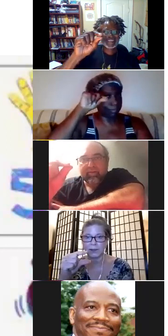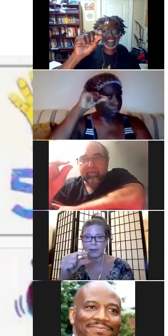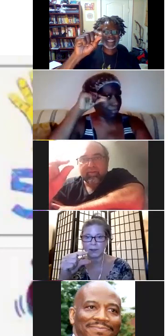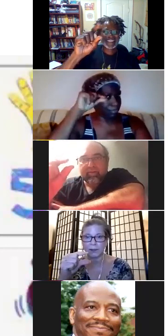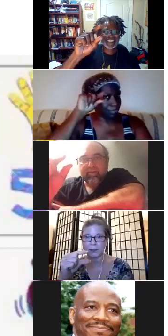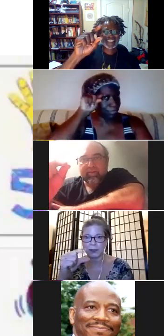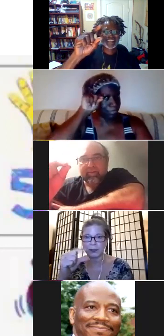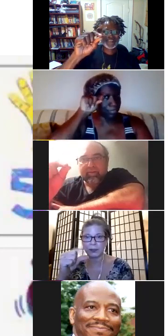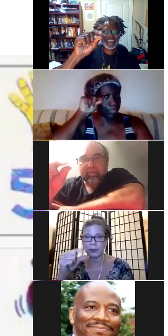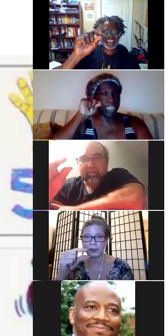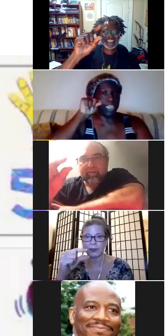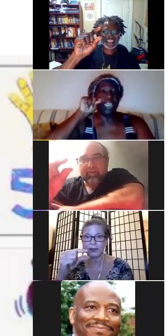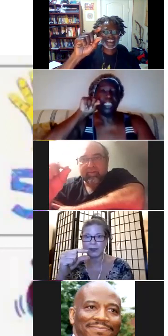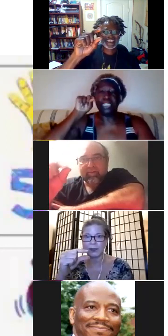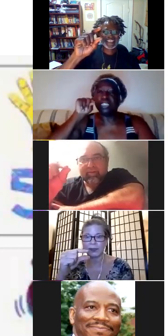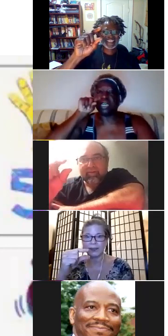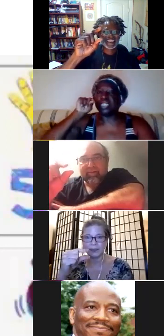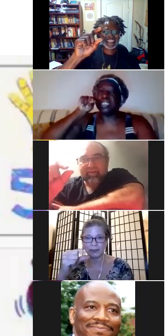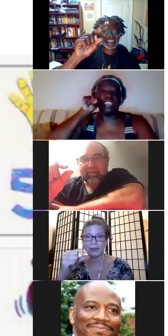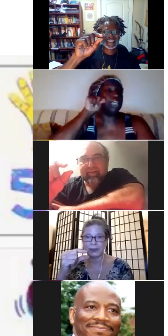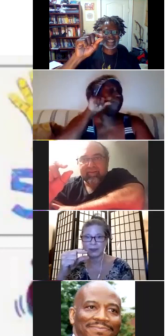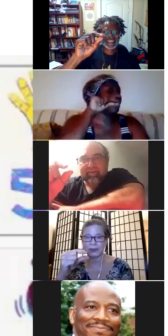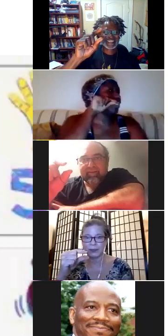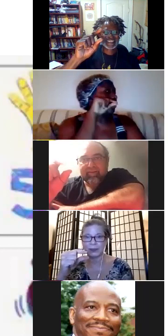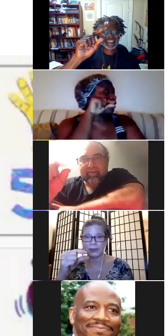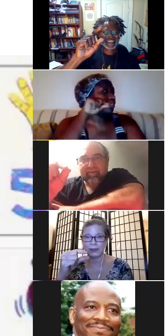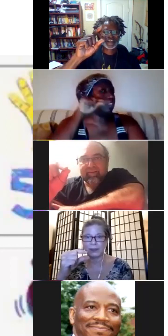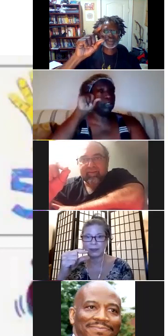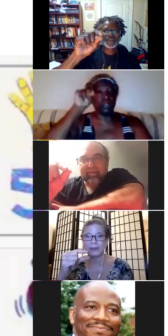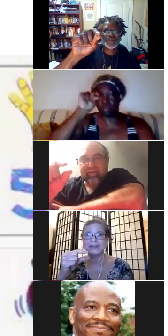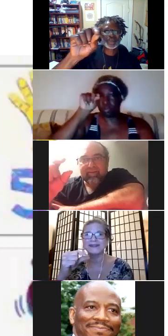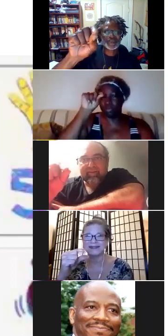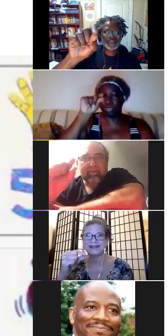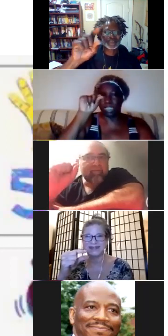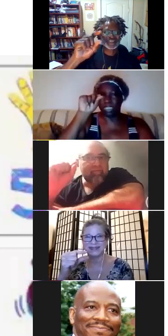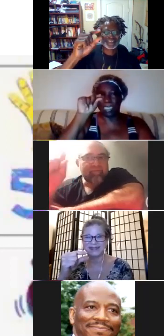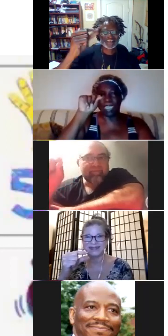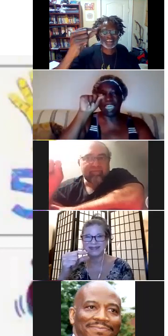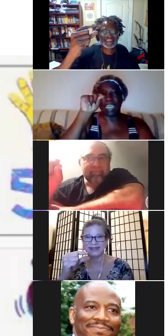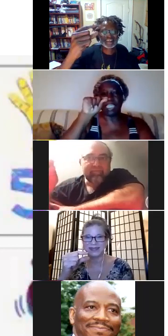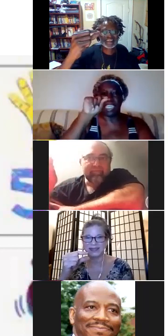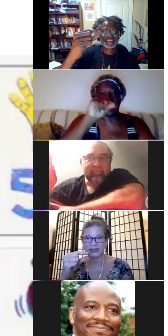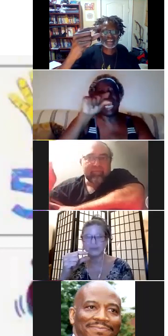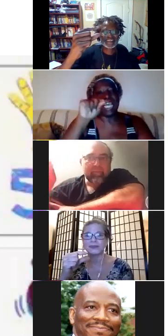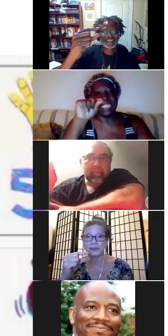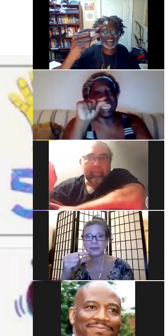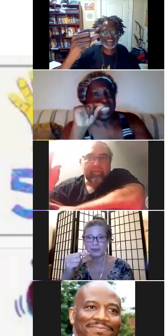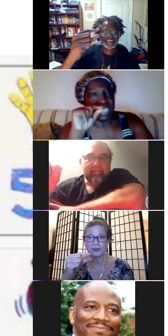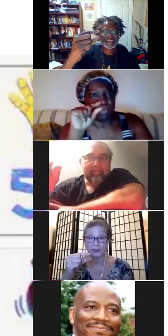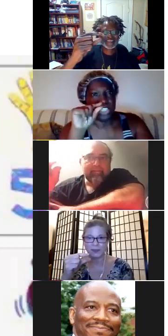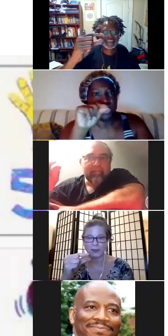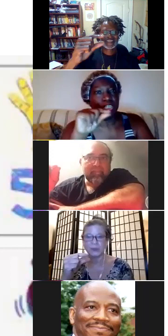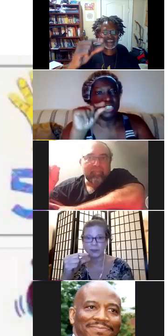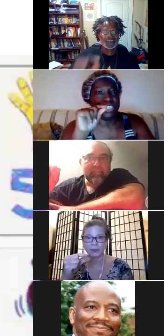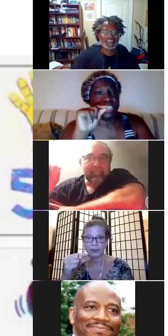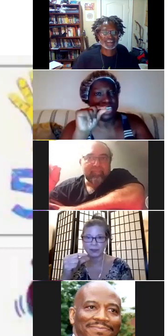20. 20. This is also the sign for bird. So in in context,